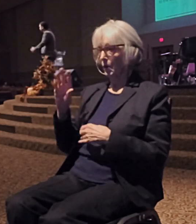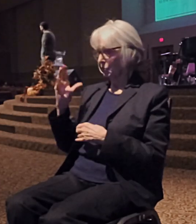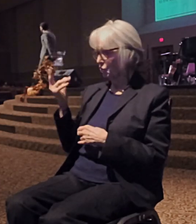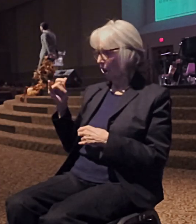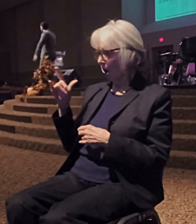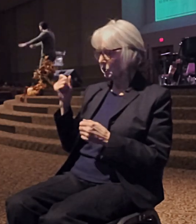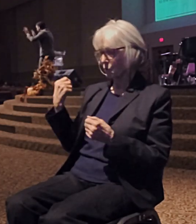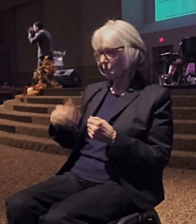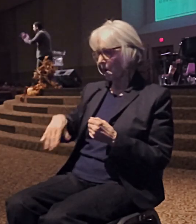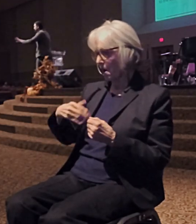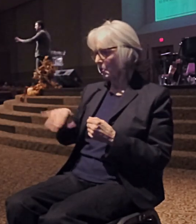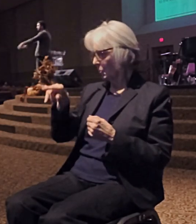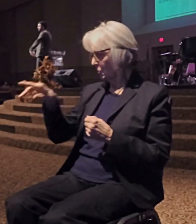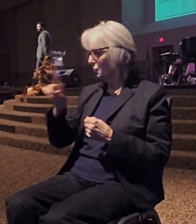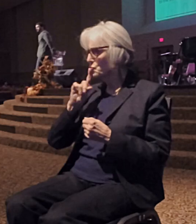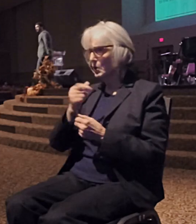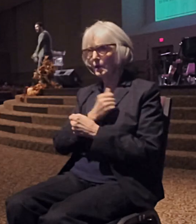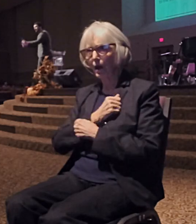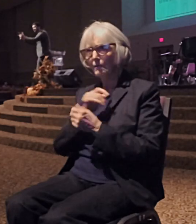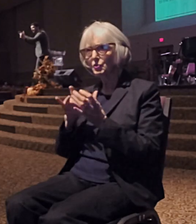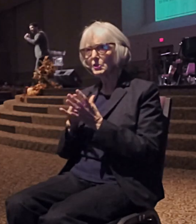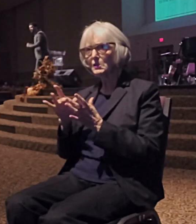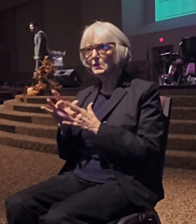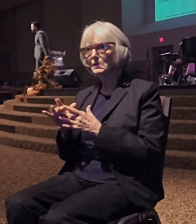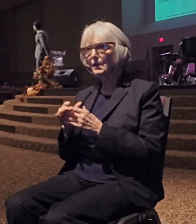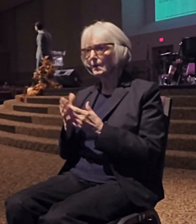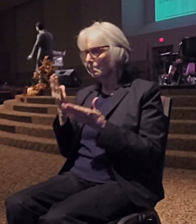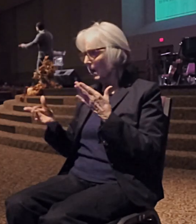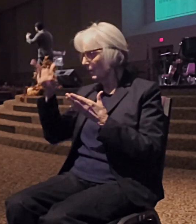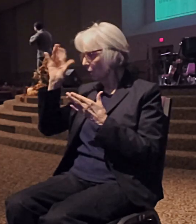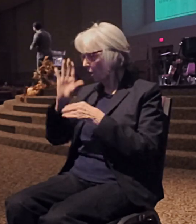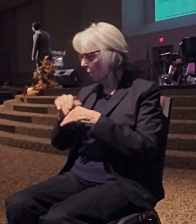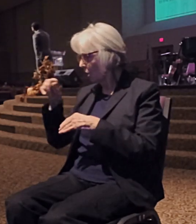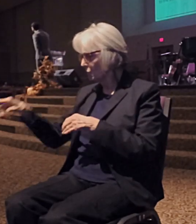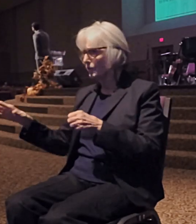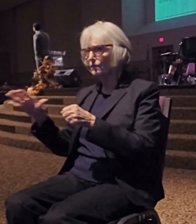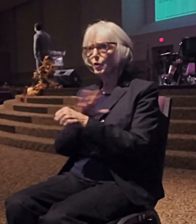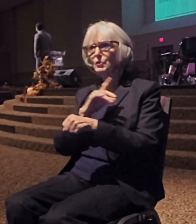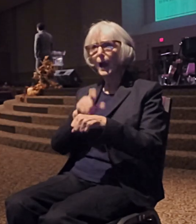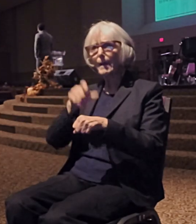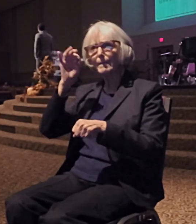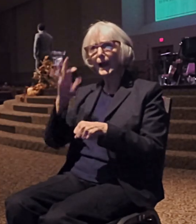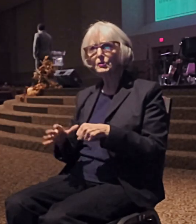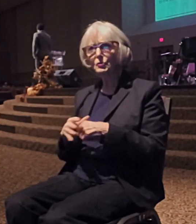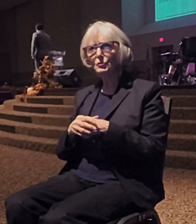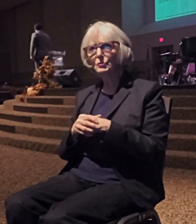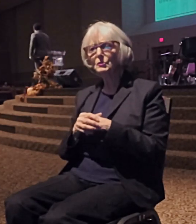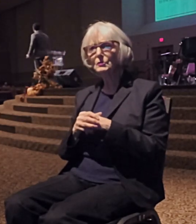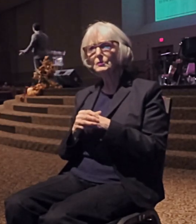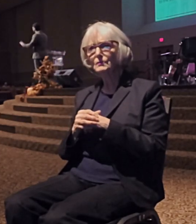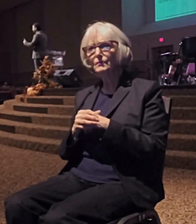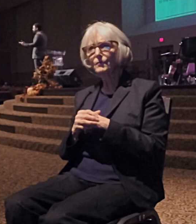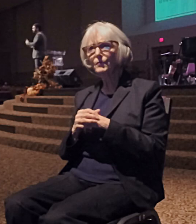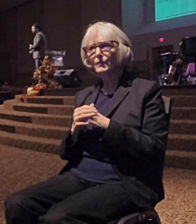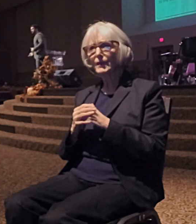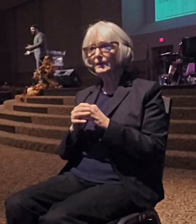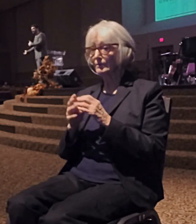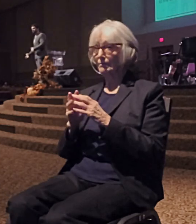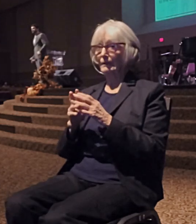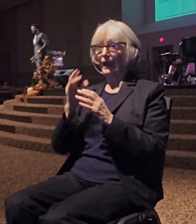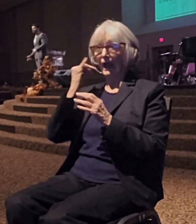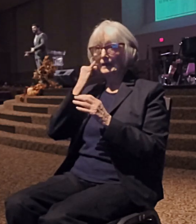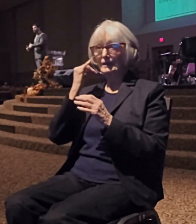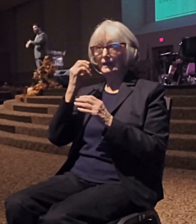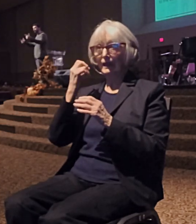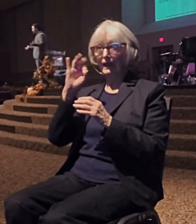Charles, man, you really love Jesus. Maybe God's called you to full-time pastoral ministry. As if only pastors should really